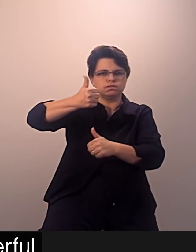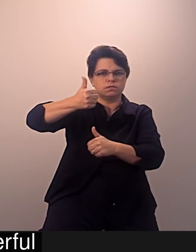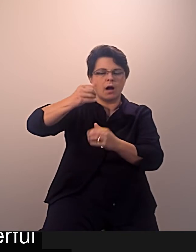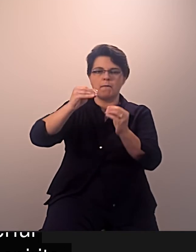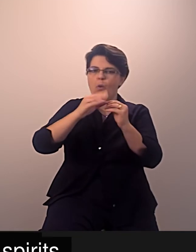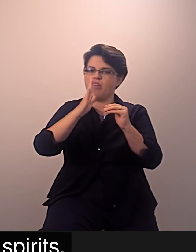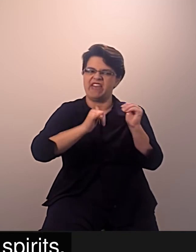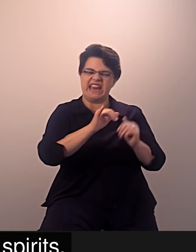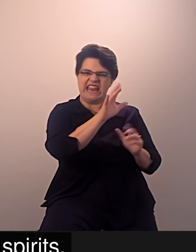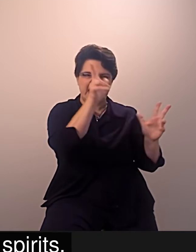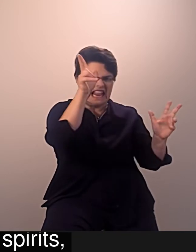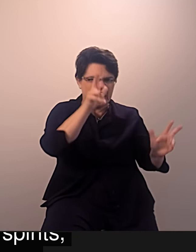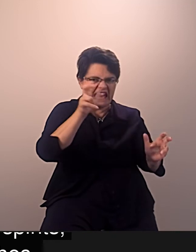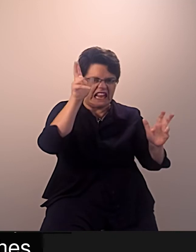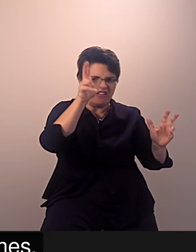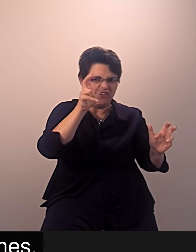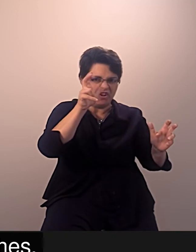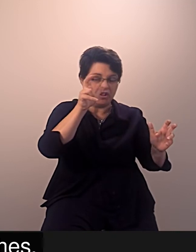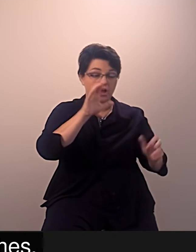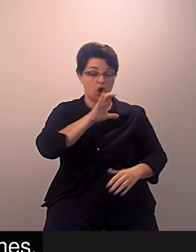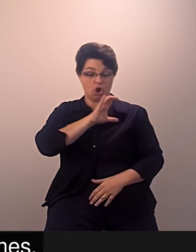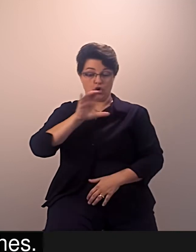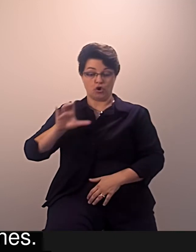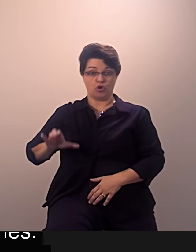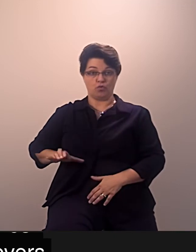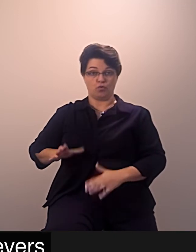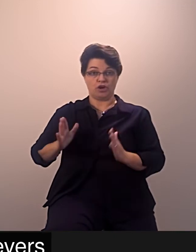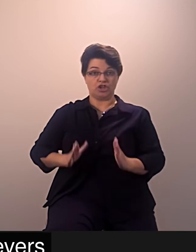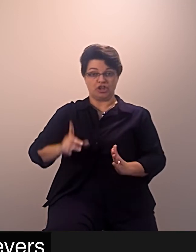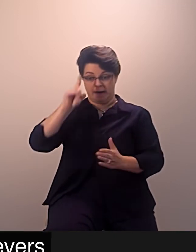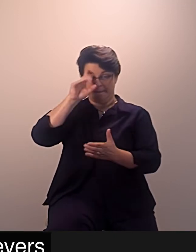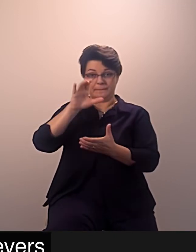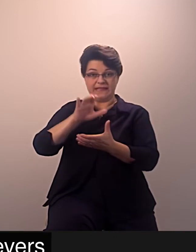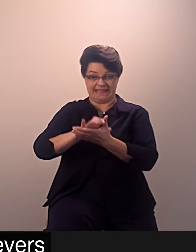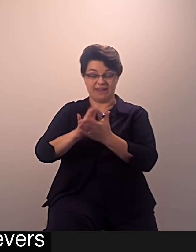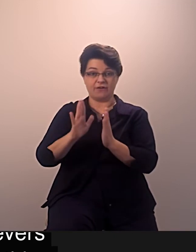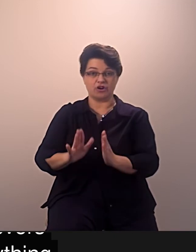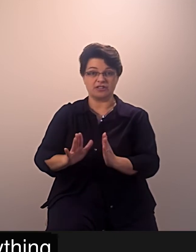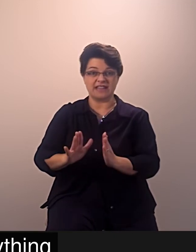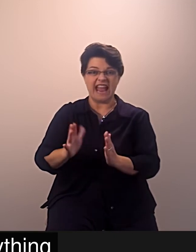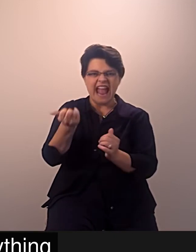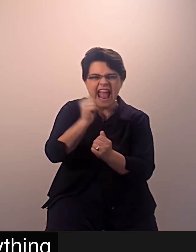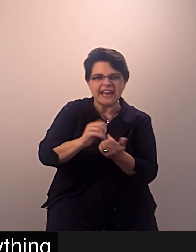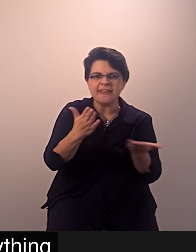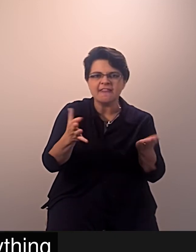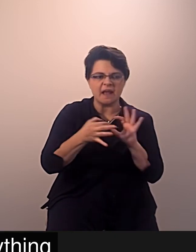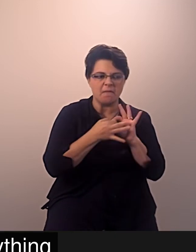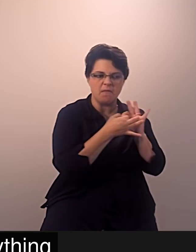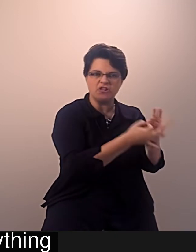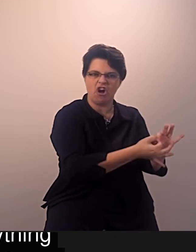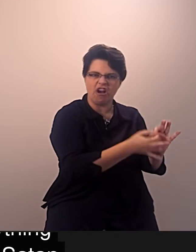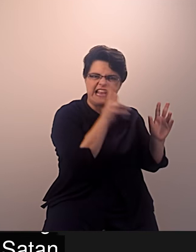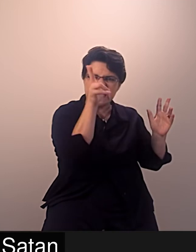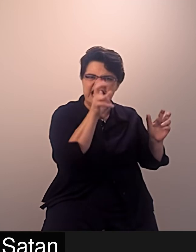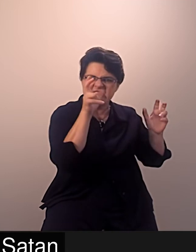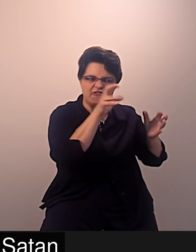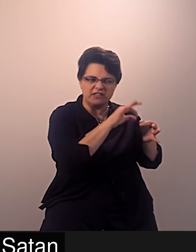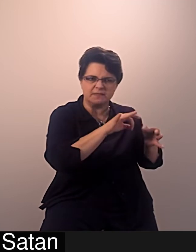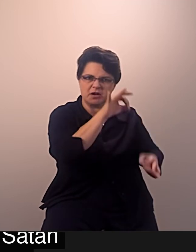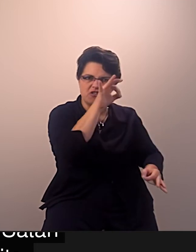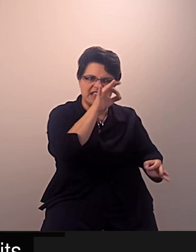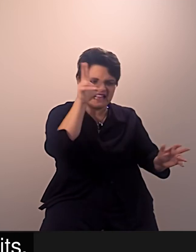fetishes. Christian believers get rid of everything that belongs to Satan and evil spirits.